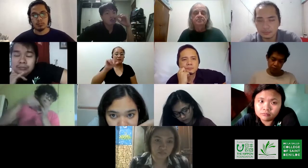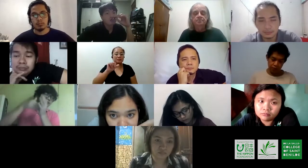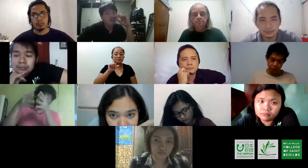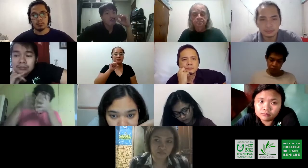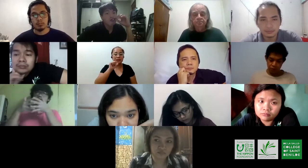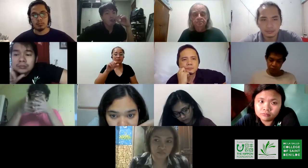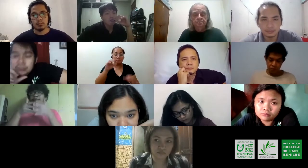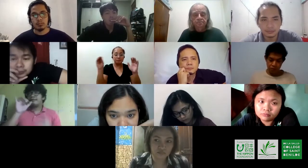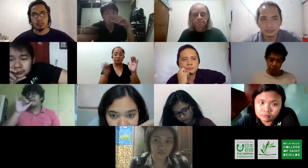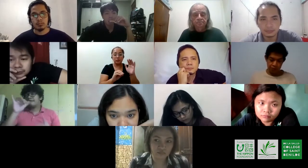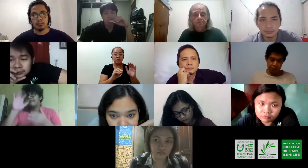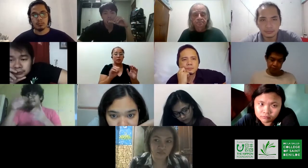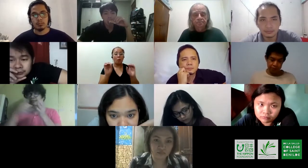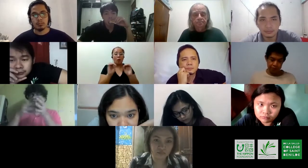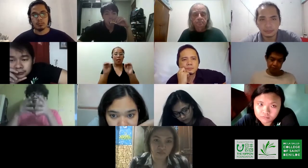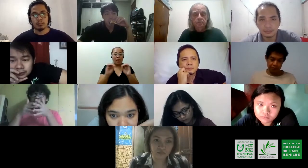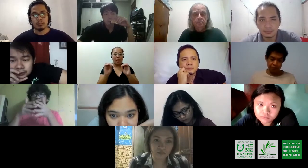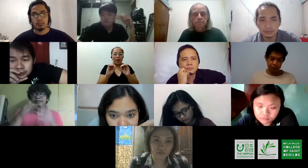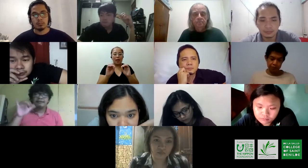above.